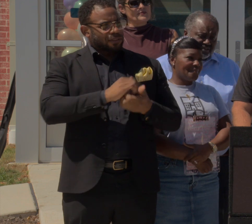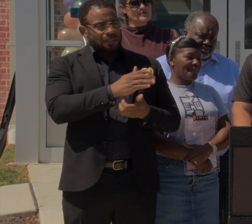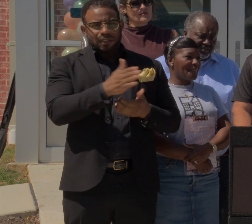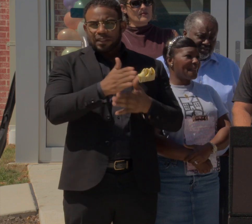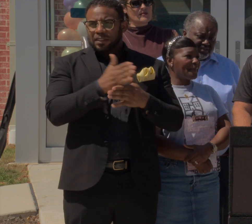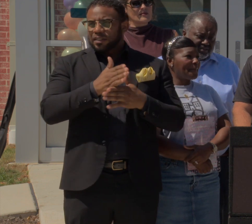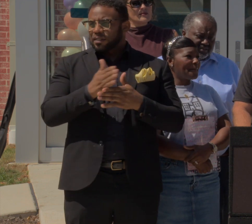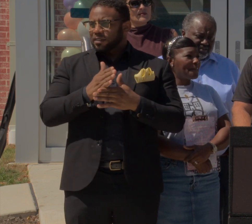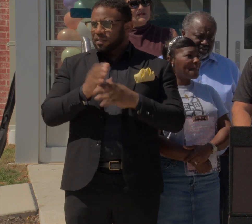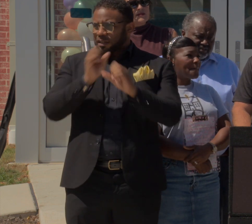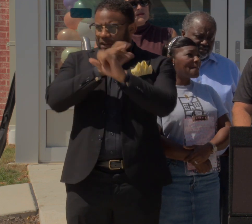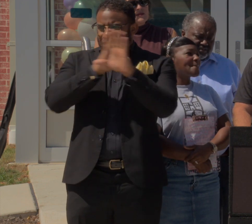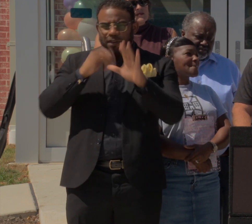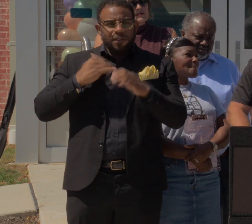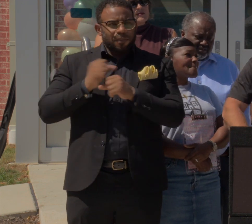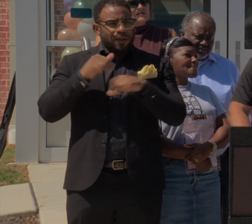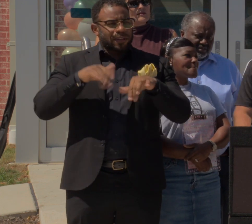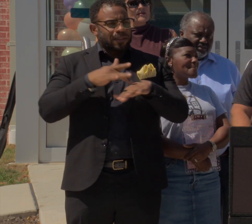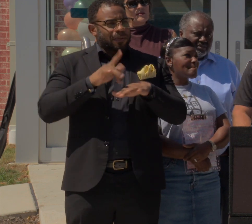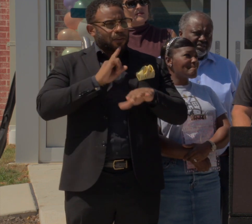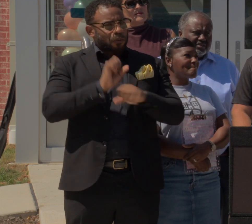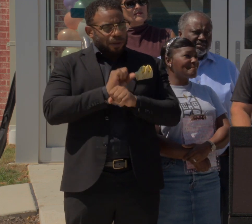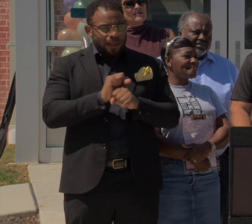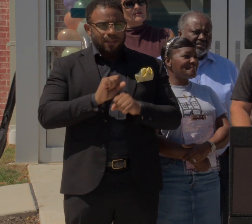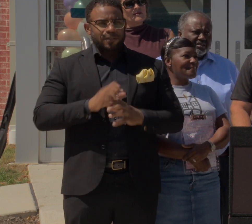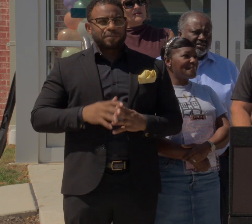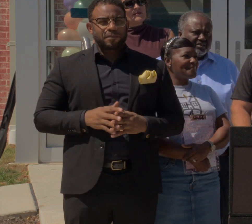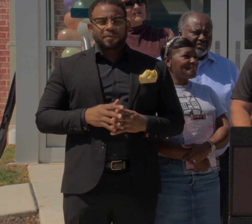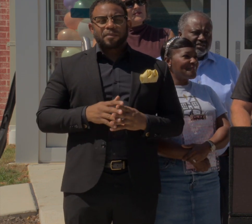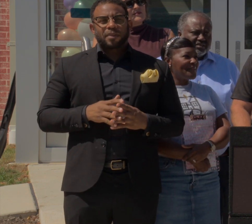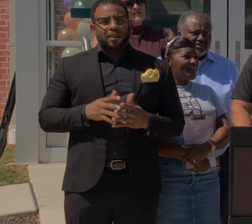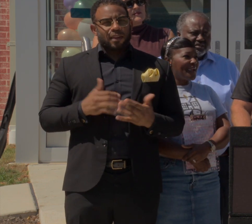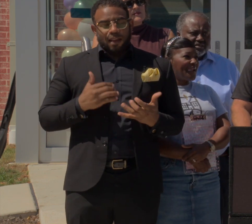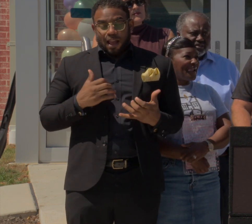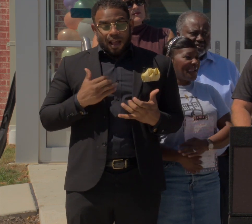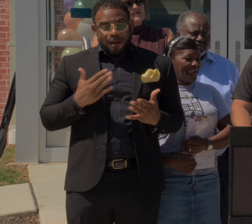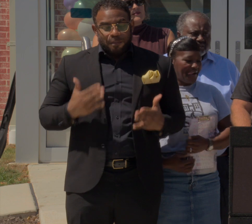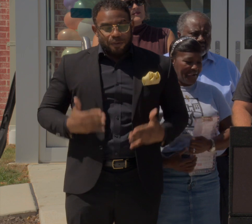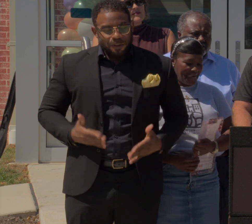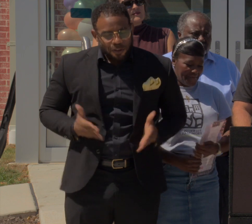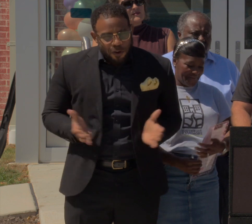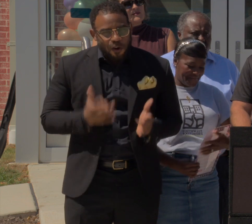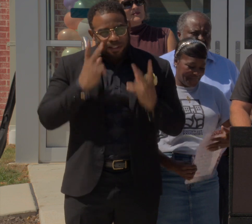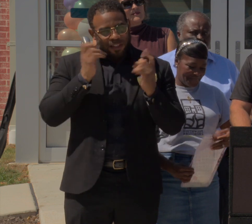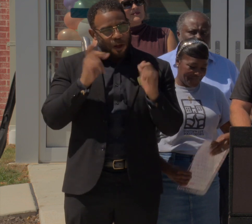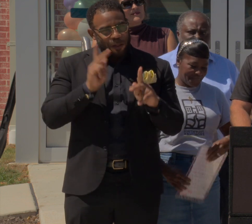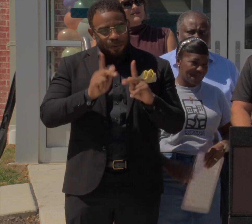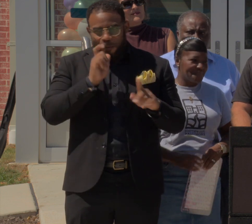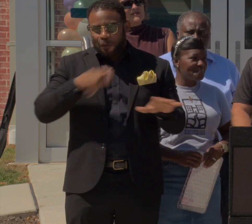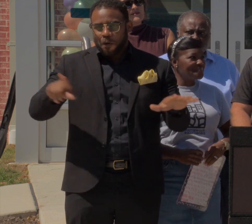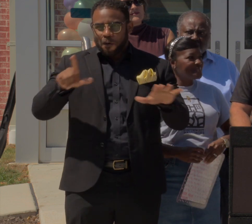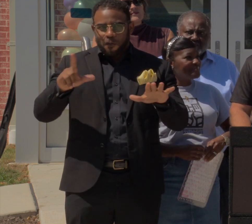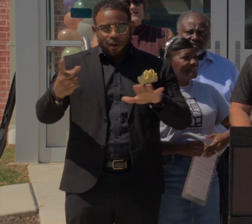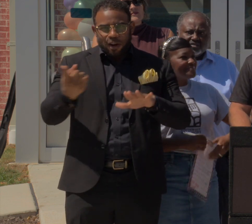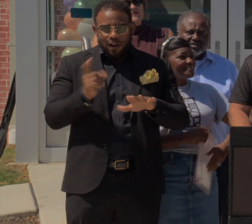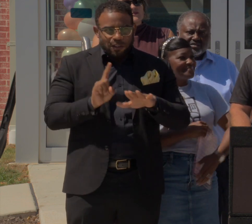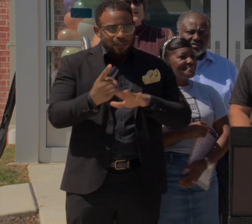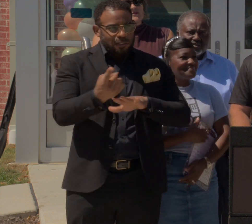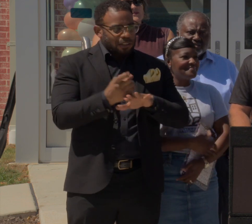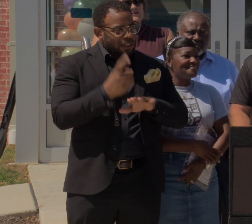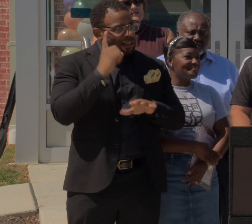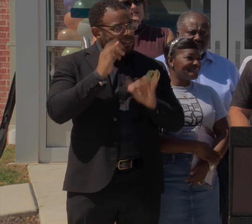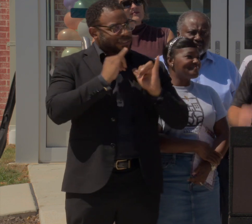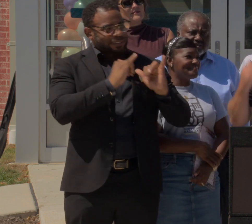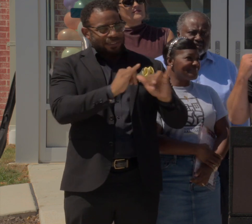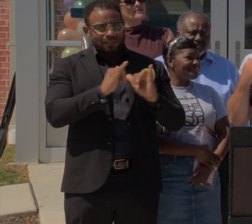and the shared vision that have made this space a reality. I'm just so encouraged to see all the people who have walked through this space and thought the same